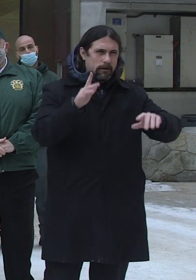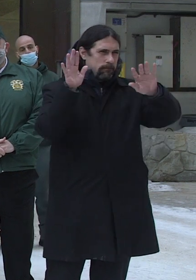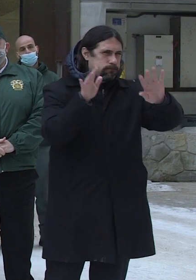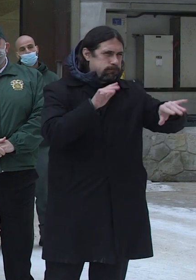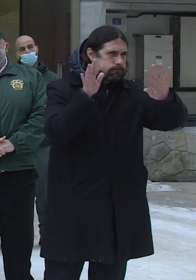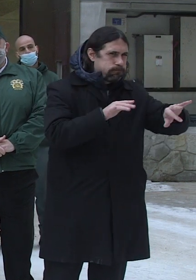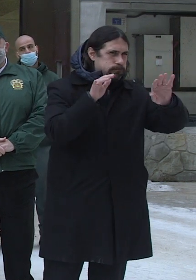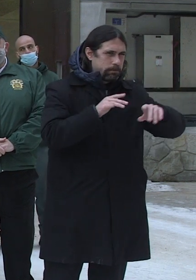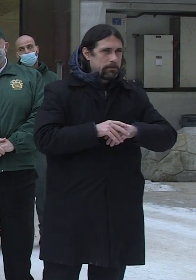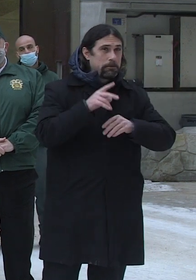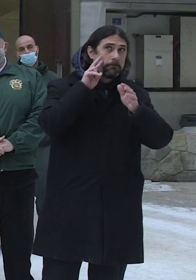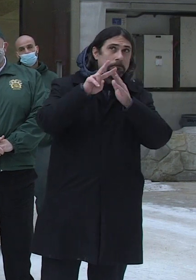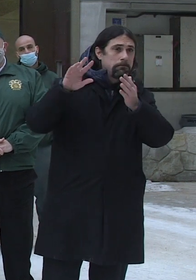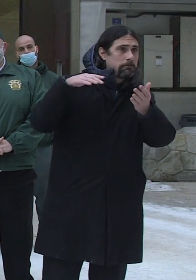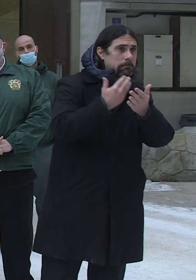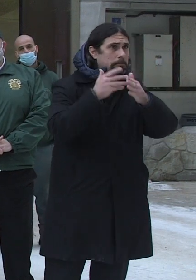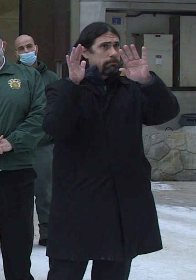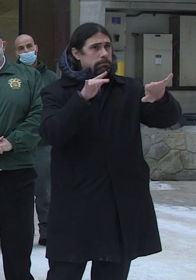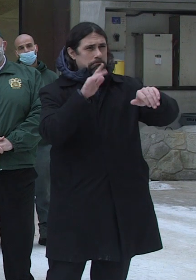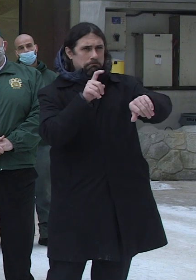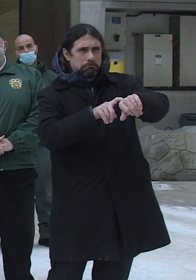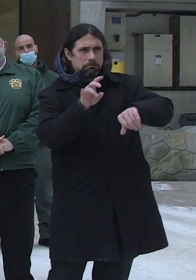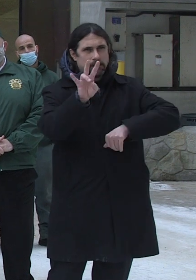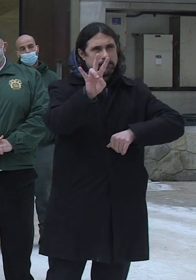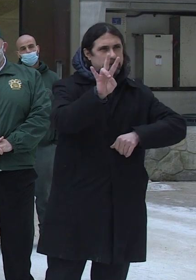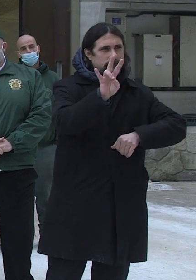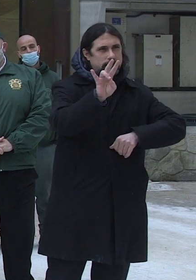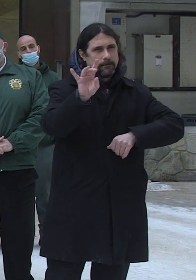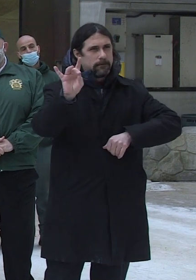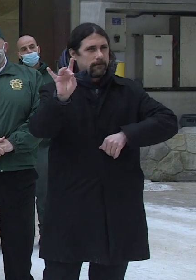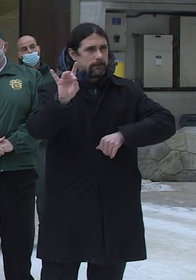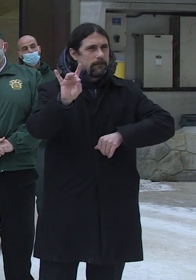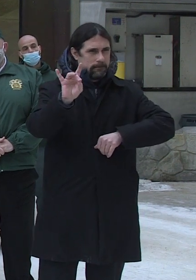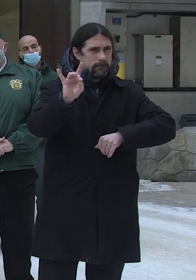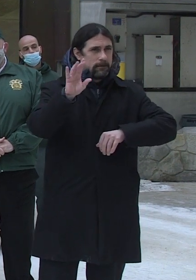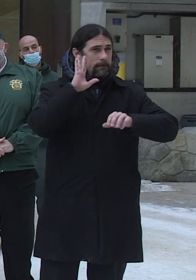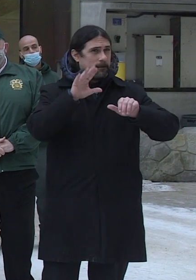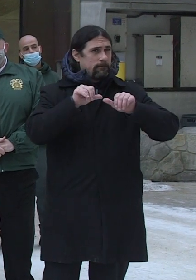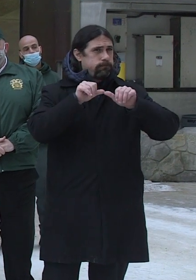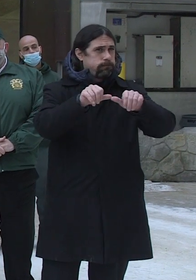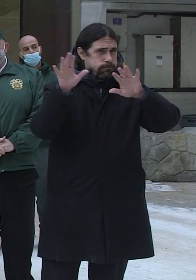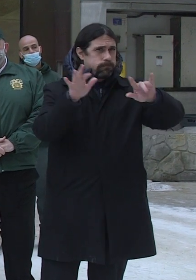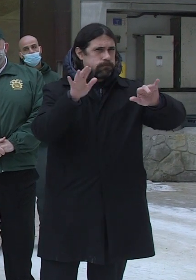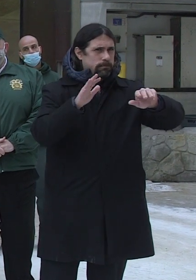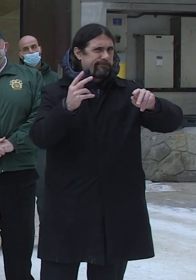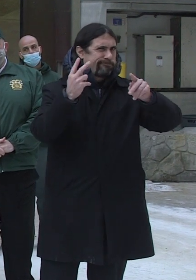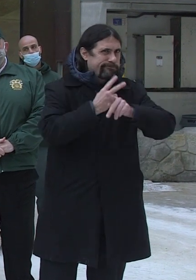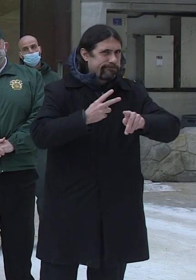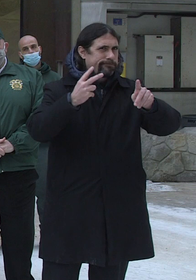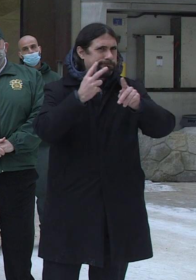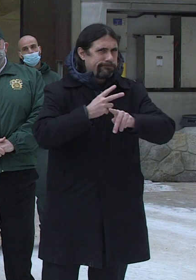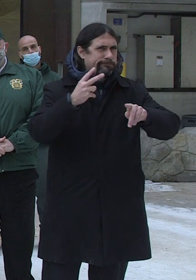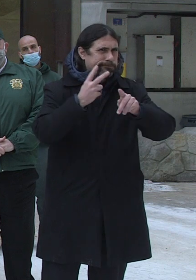7 or 8 o'clock tonight. It'll be light, but then by midnight and into the morning, we're really going to start to see heavy snowfall. Could be 3 to